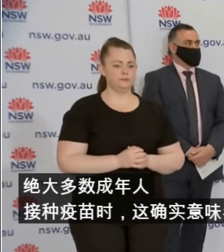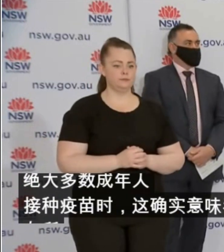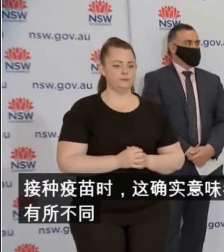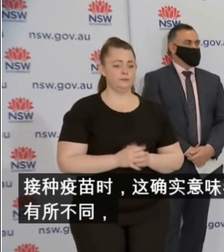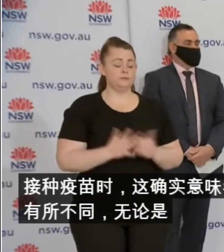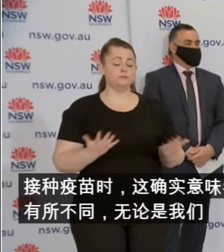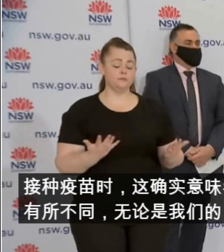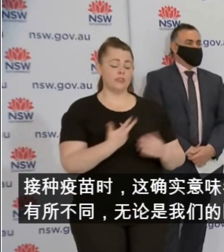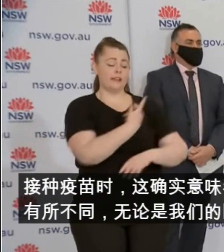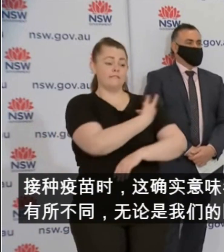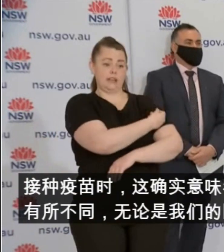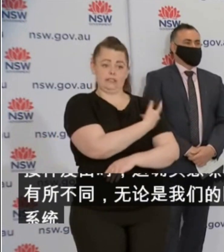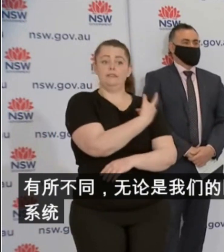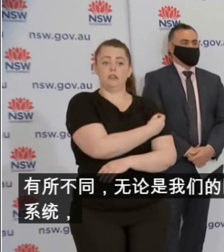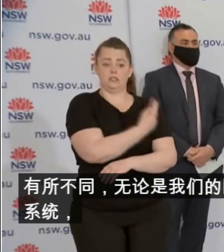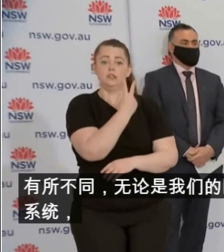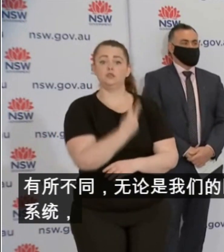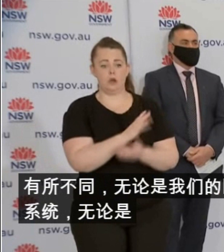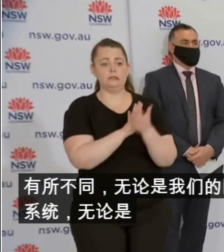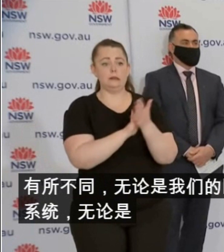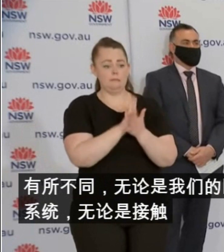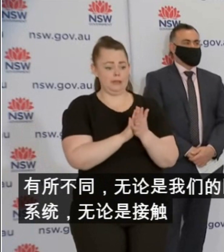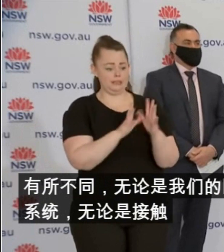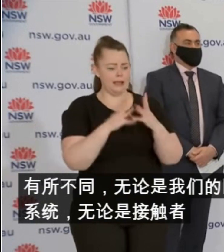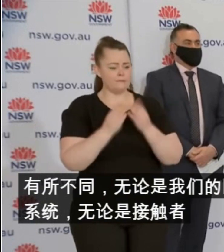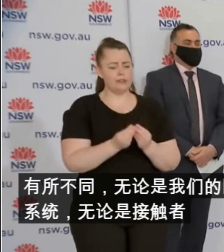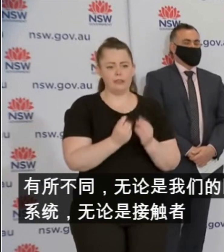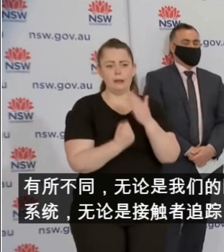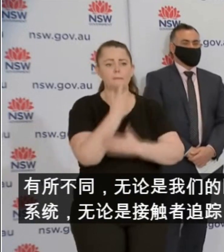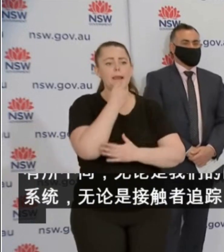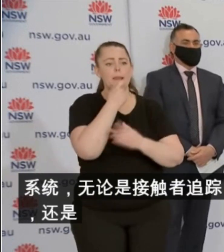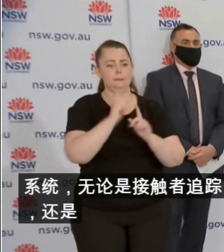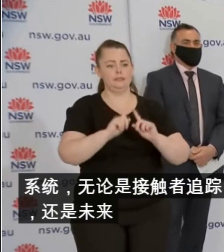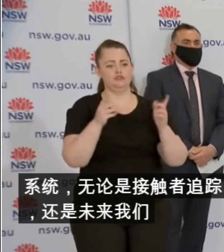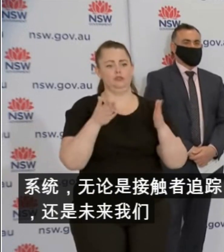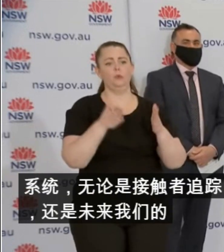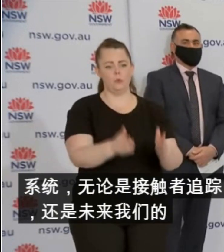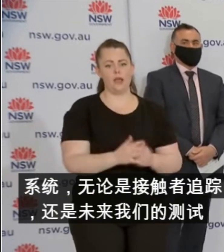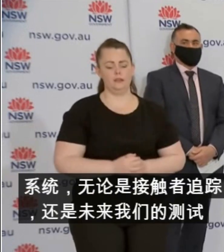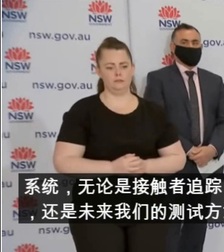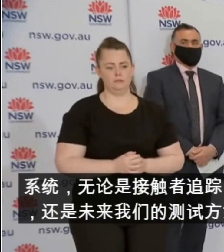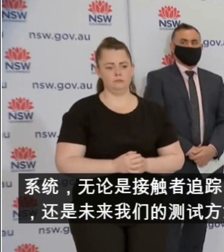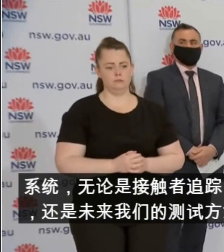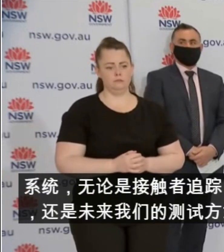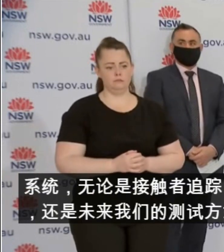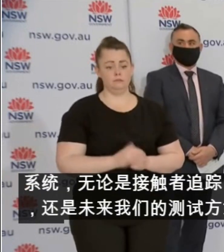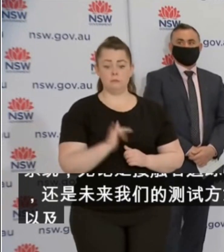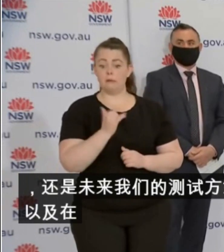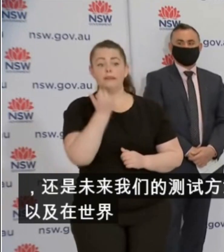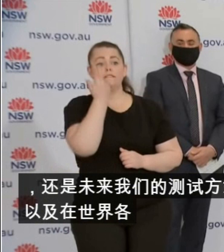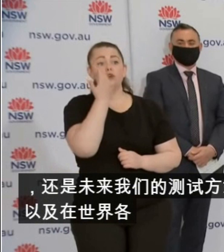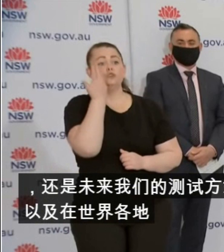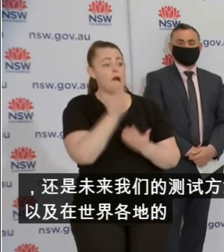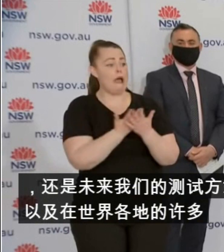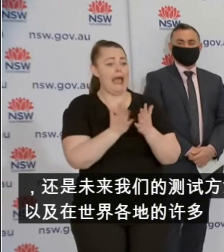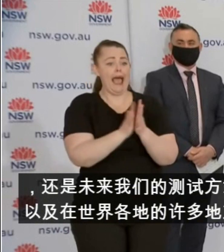do things differently, whether it's our quarantine system, whether it's contact tracing, and in the future, whether it's how we test, and in